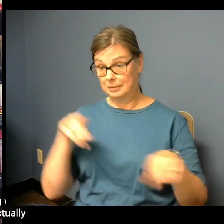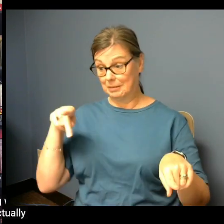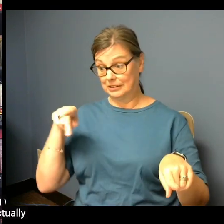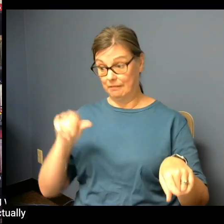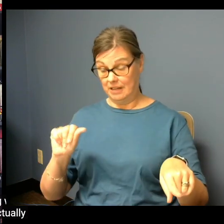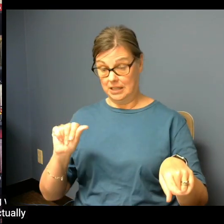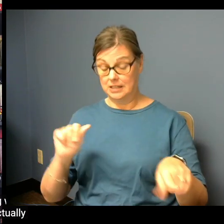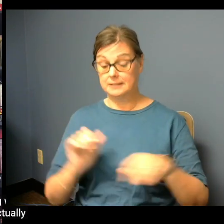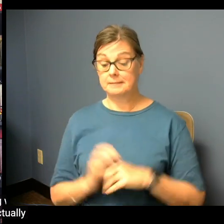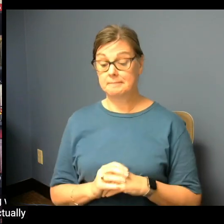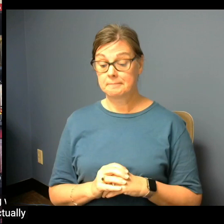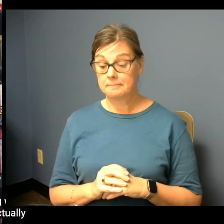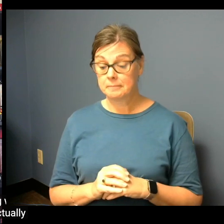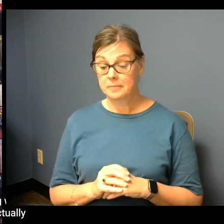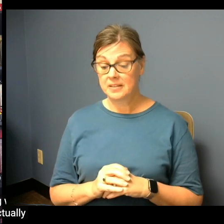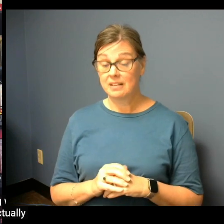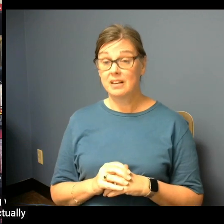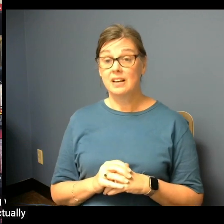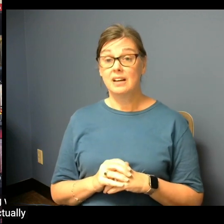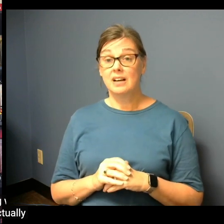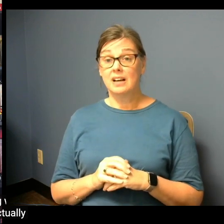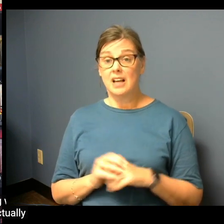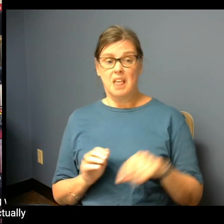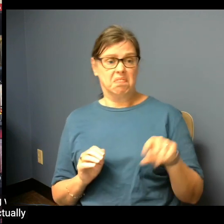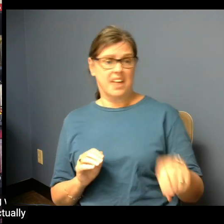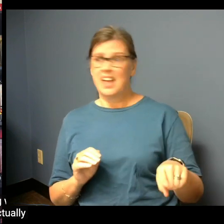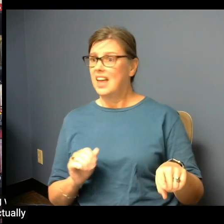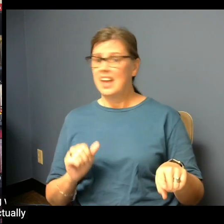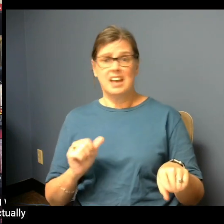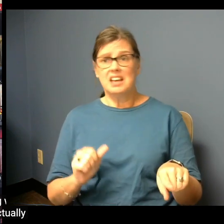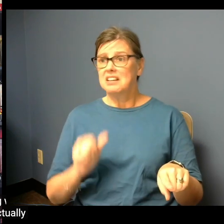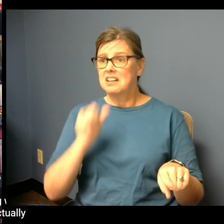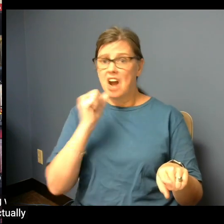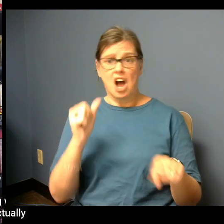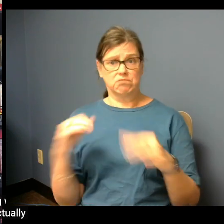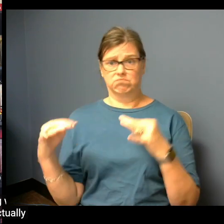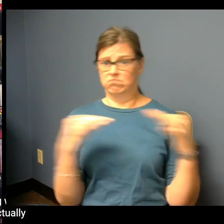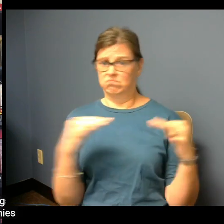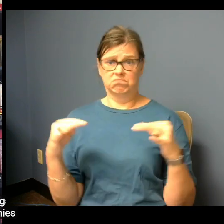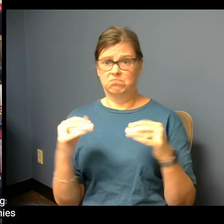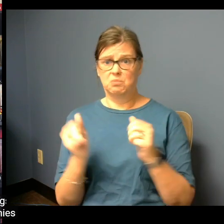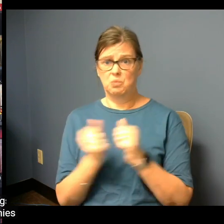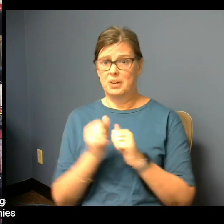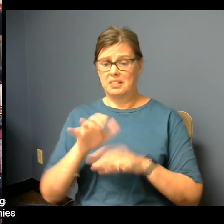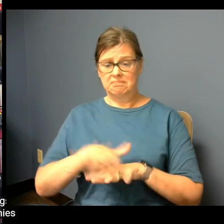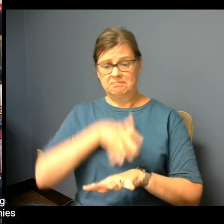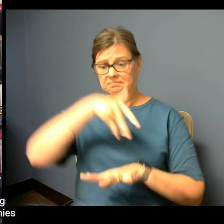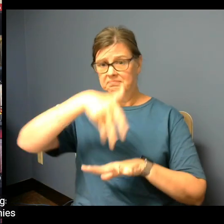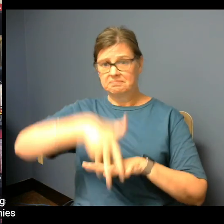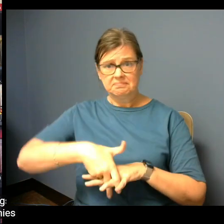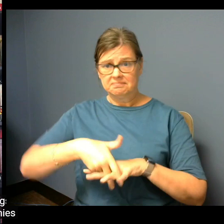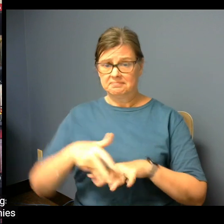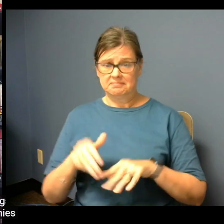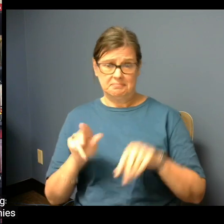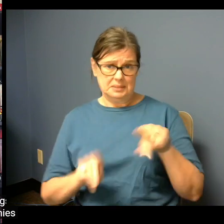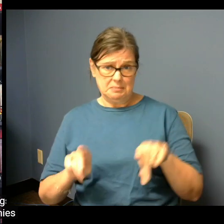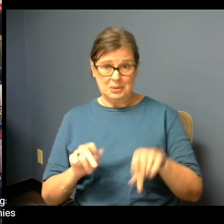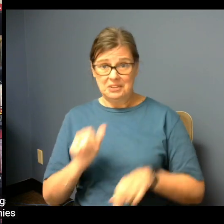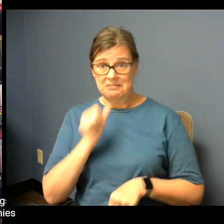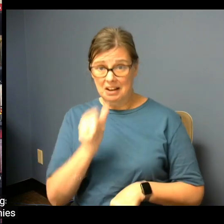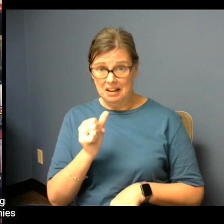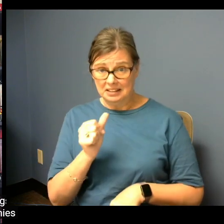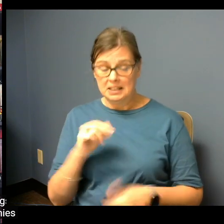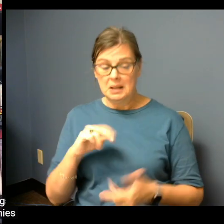busy waging wars with Native Americans, you can actually spend a lot of money on other things. And